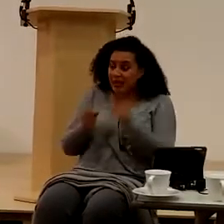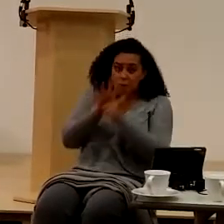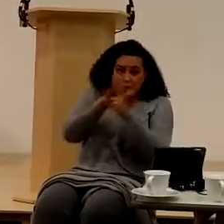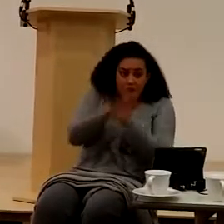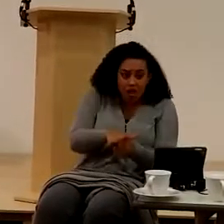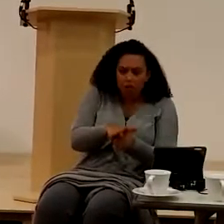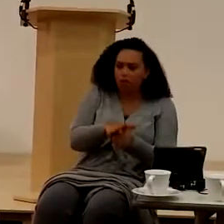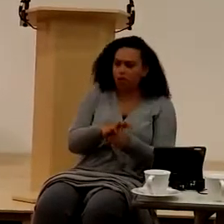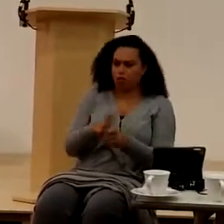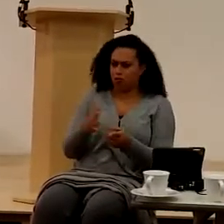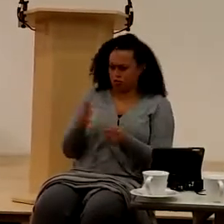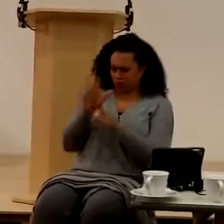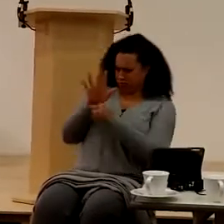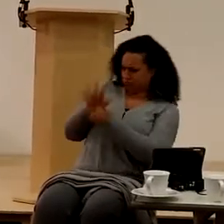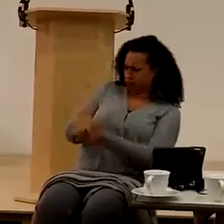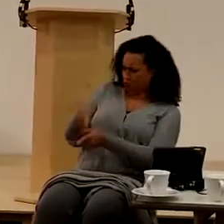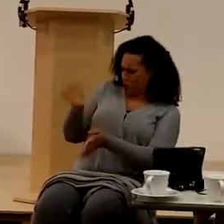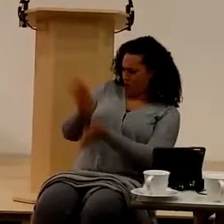stems from